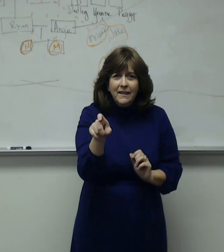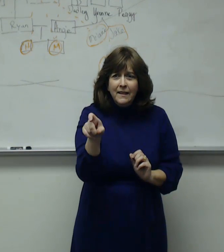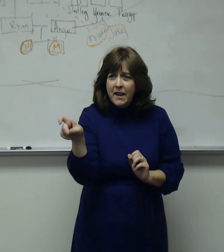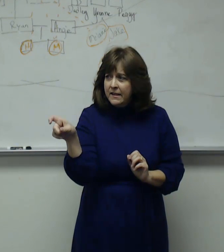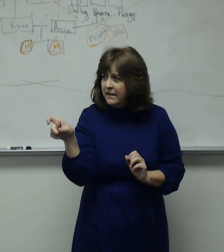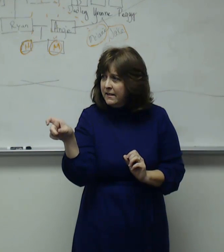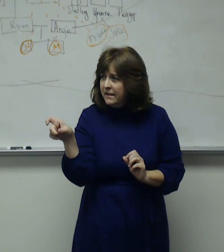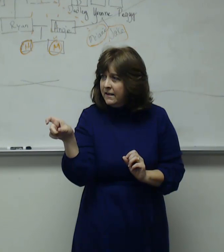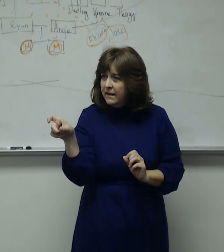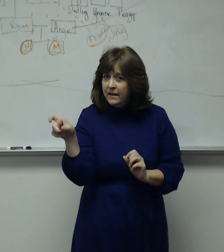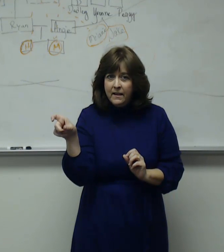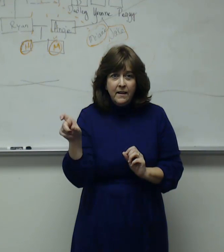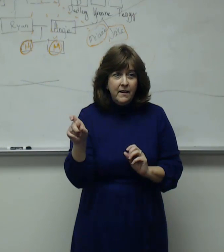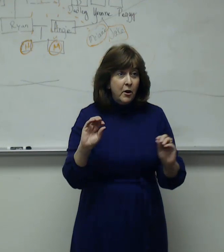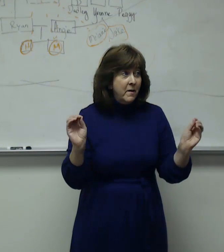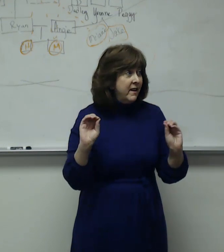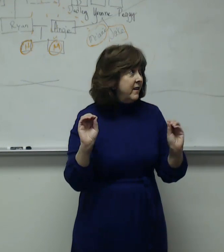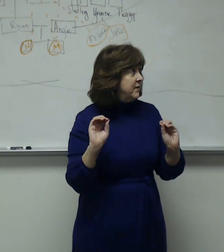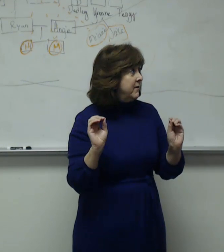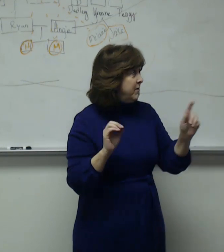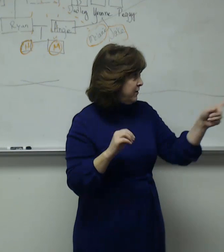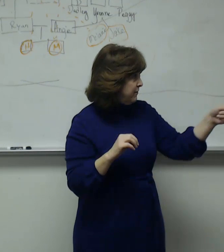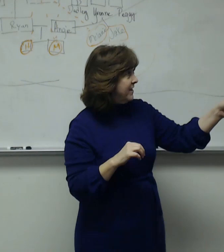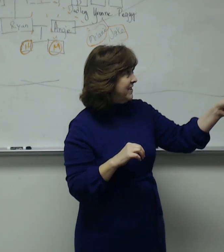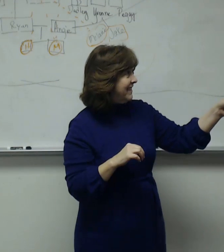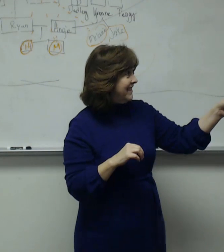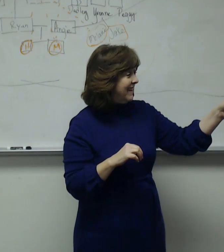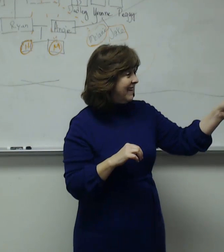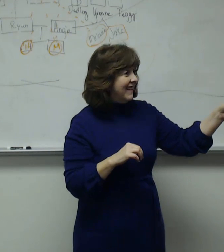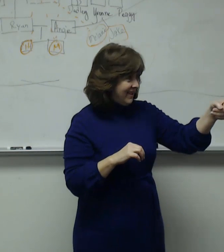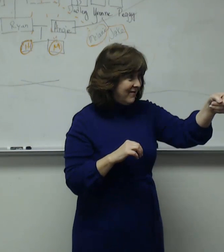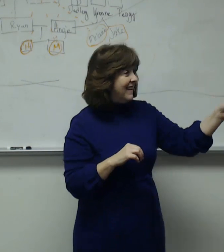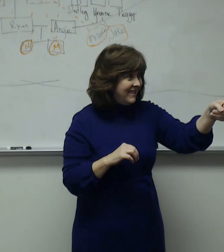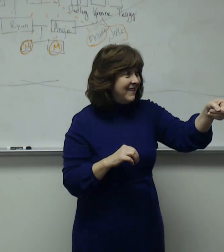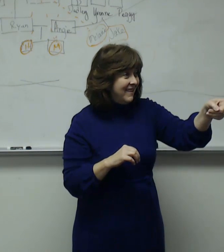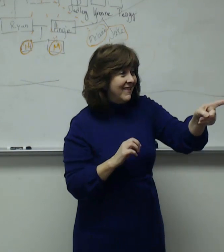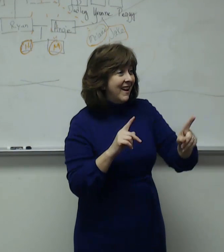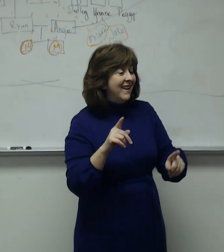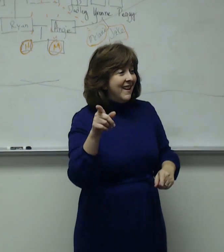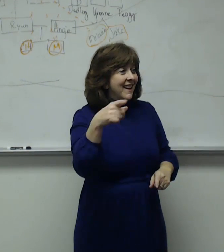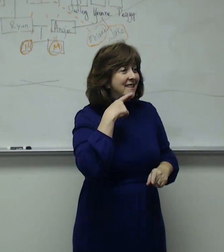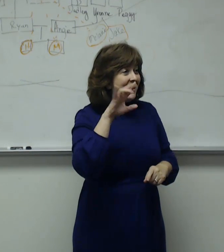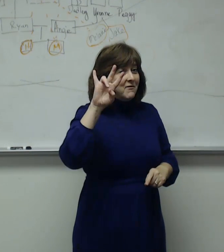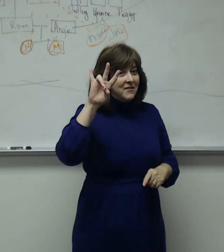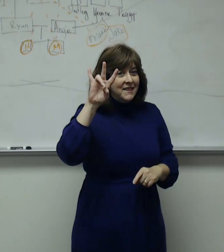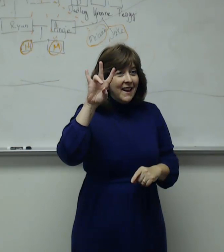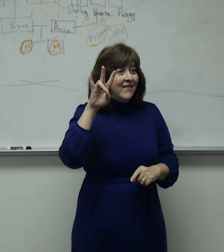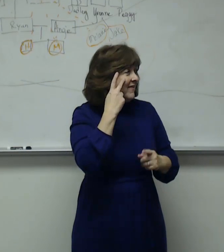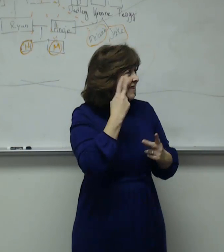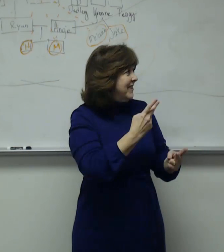me ask. Nobody in this room? You watched it? You watched it? Okay. He said there were 7